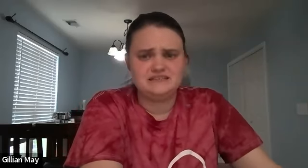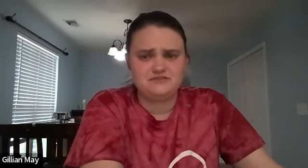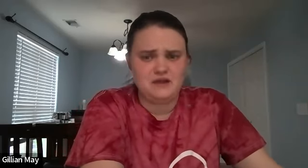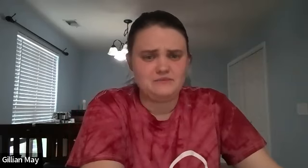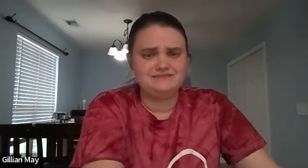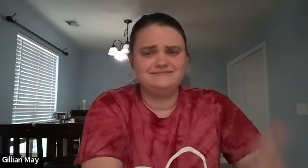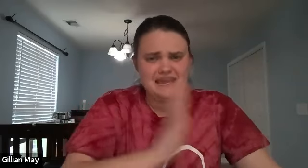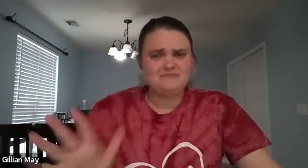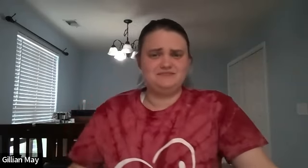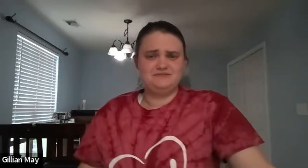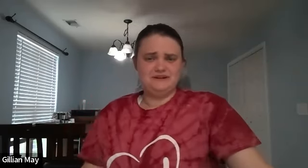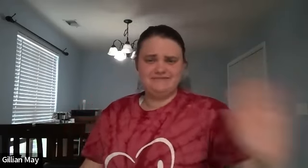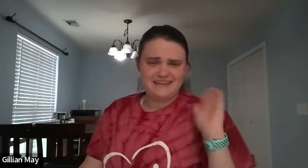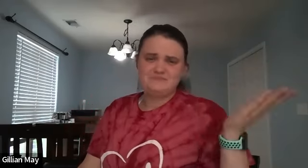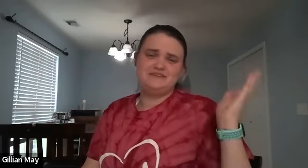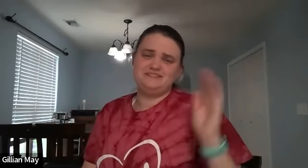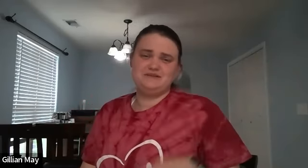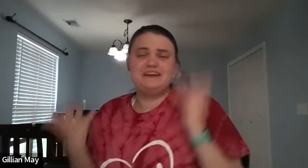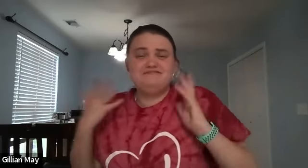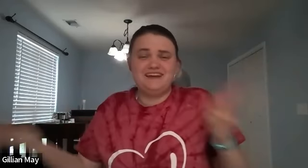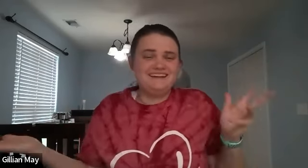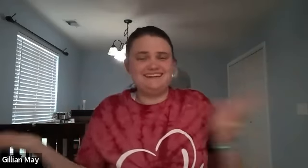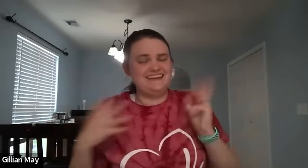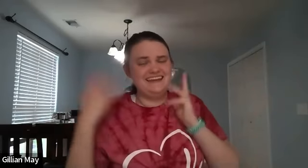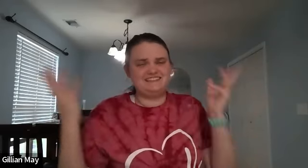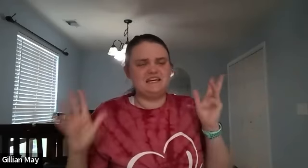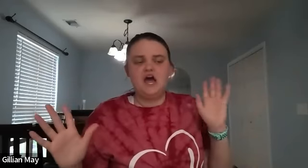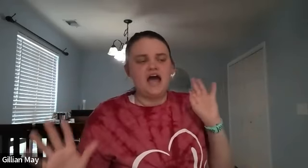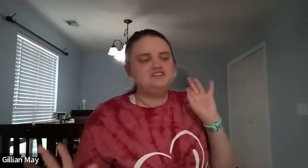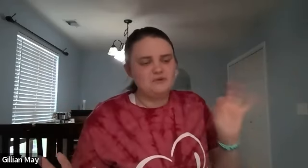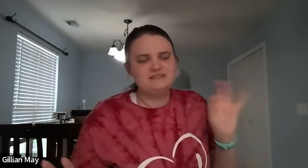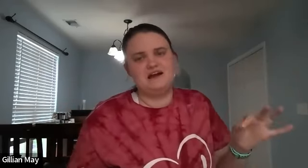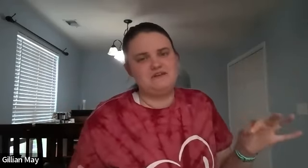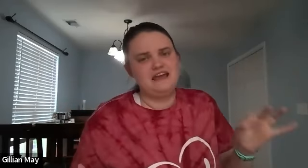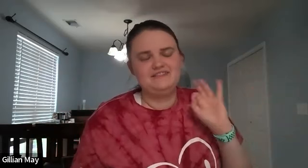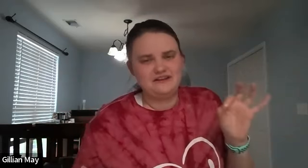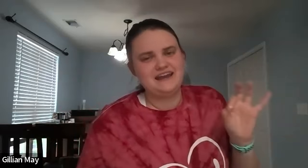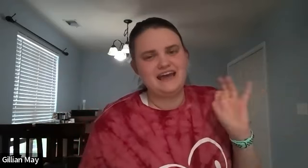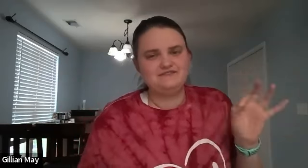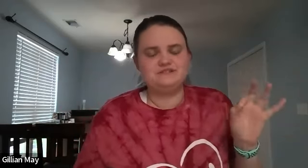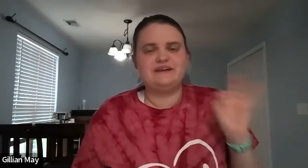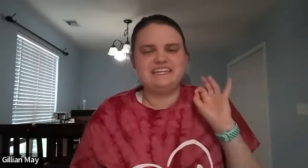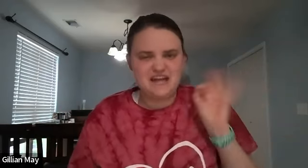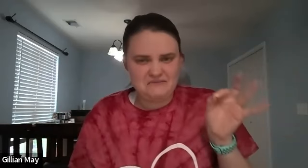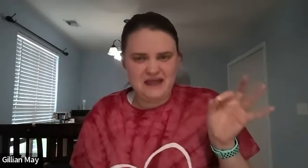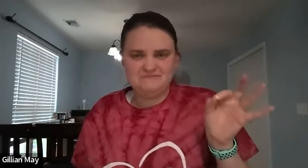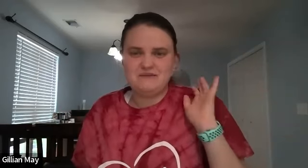after rabbit. Hate myself for it. Can't believe I do it, but I've done it, and it's like, I know it's not right. I look at it afterwards, I'm like, it's not right, but my mind's